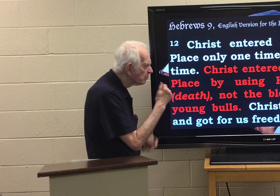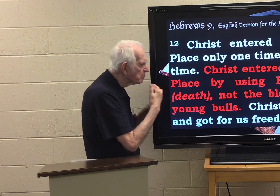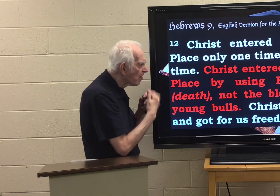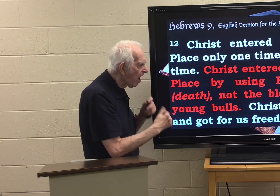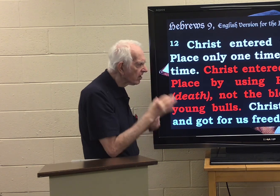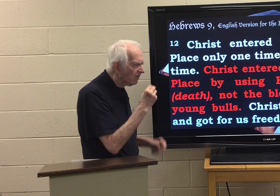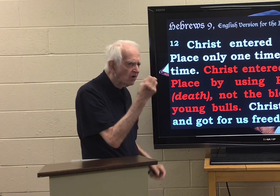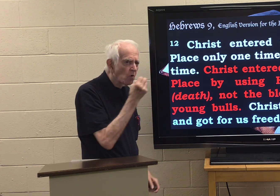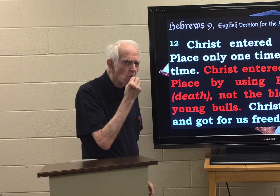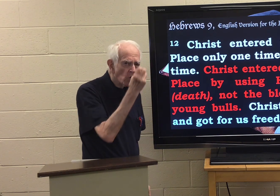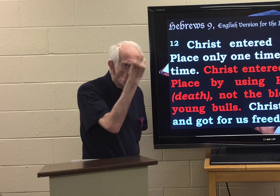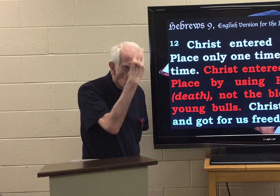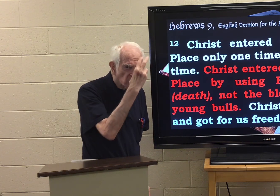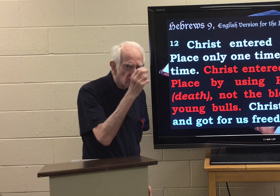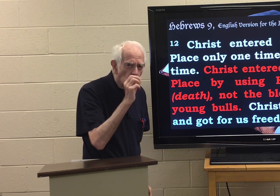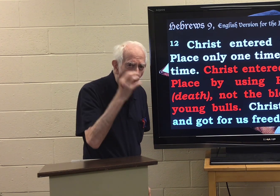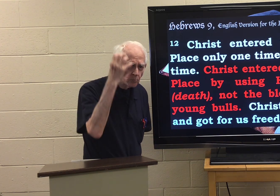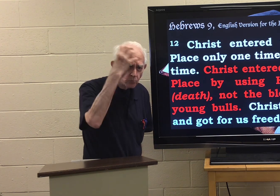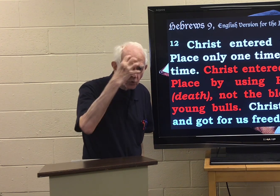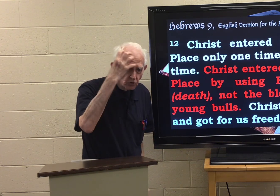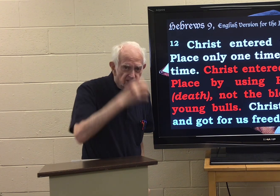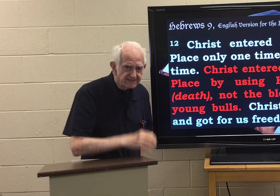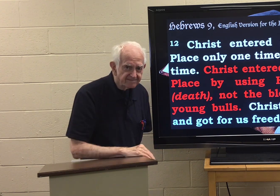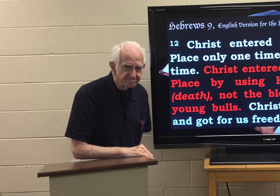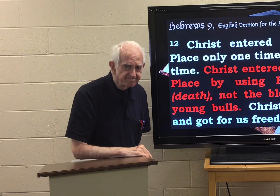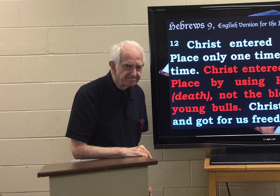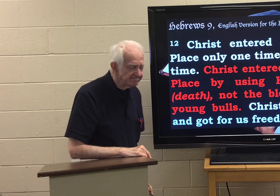Not the blood of goats or young bulls.